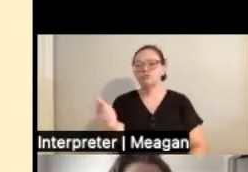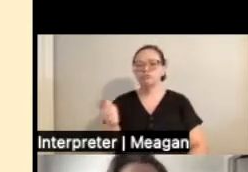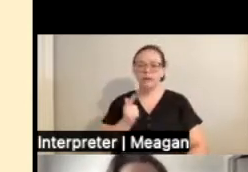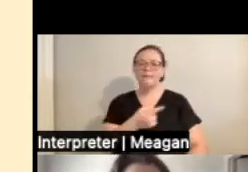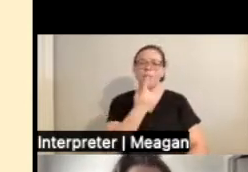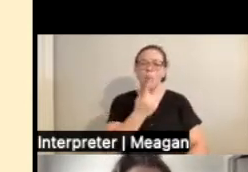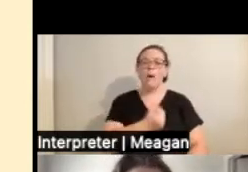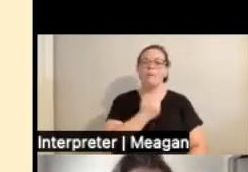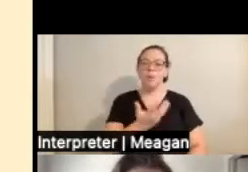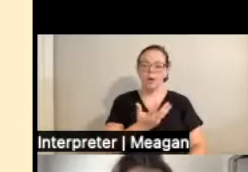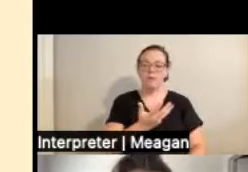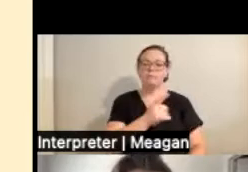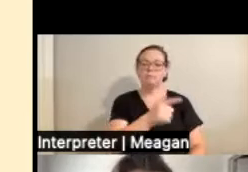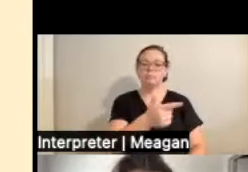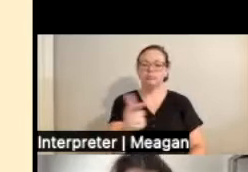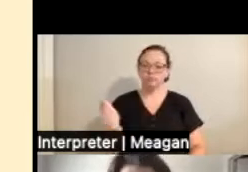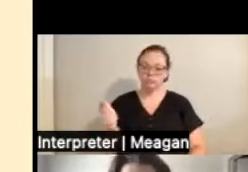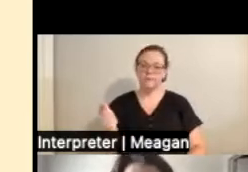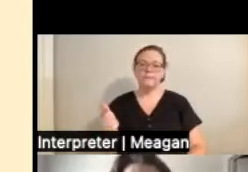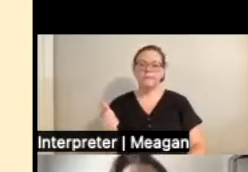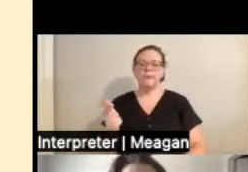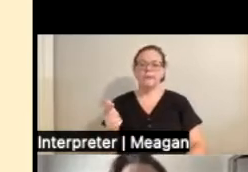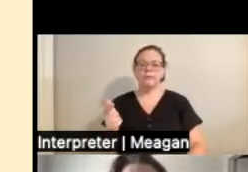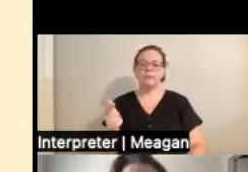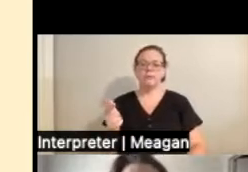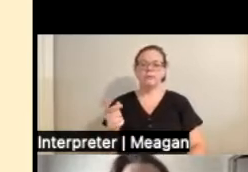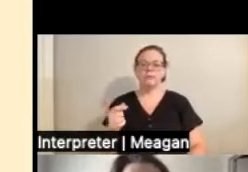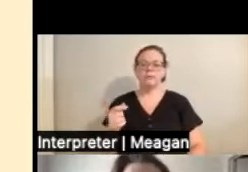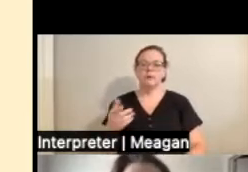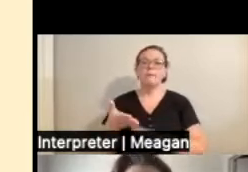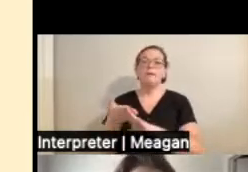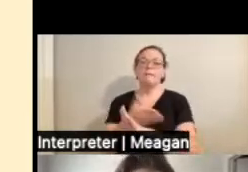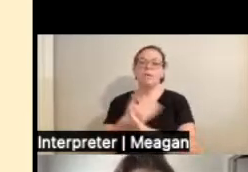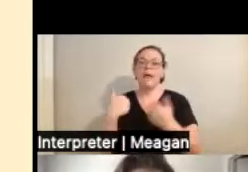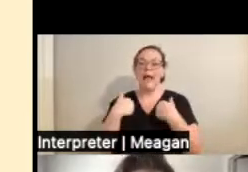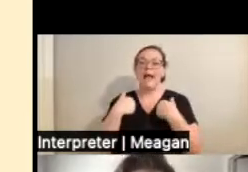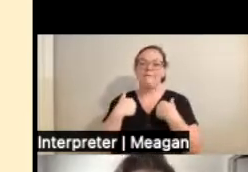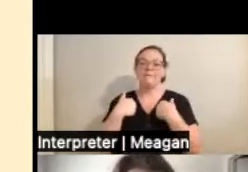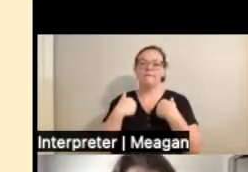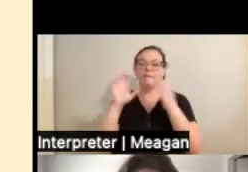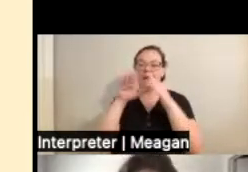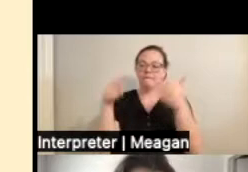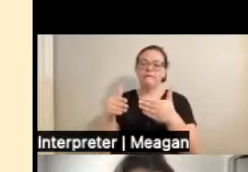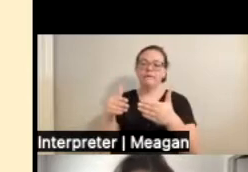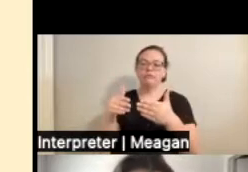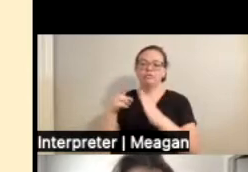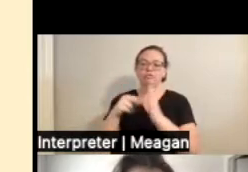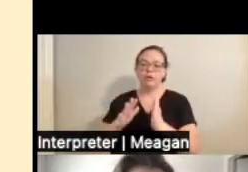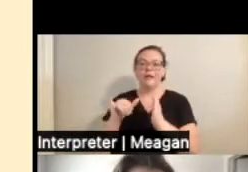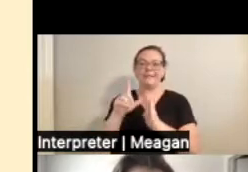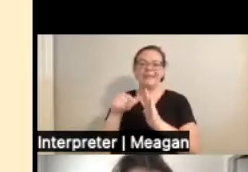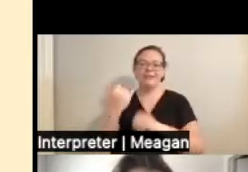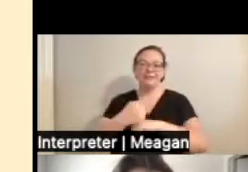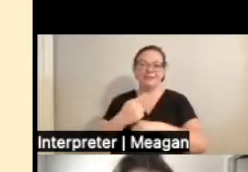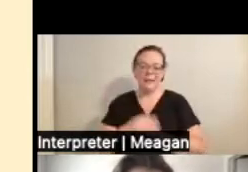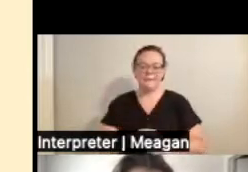single poem in rapid succession before we have a featured reader, and we're doing that later today. The